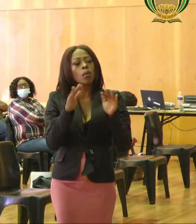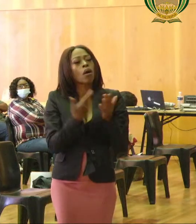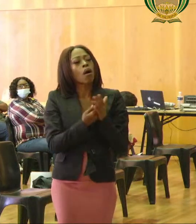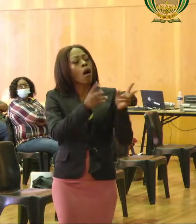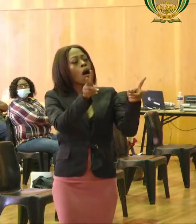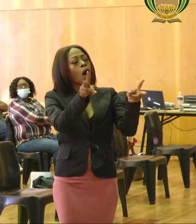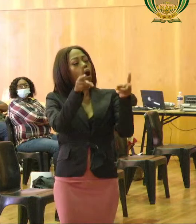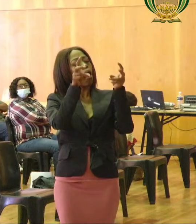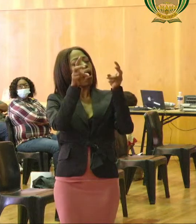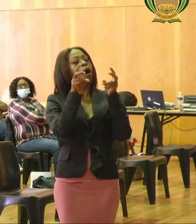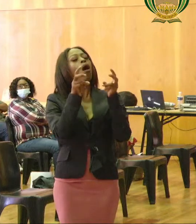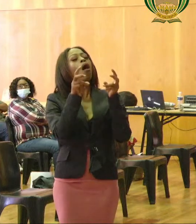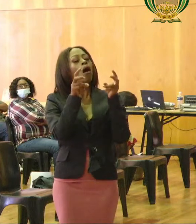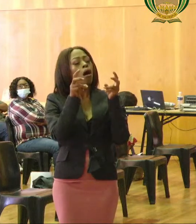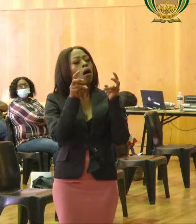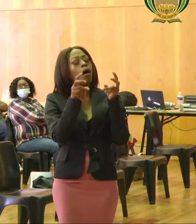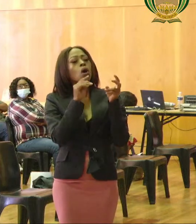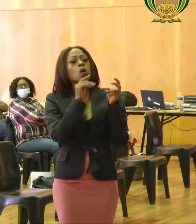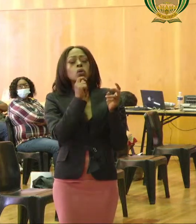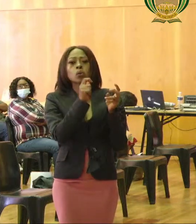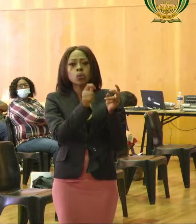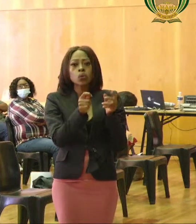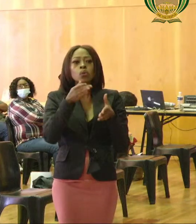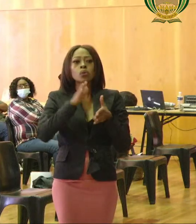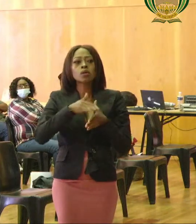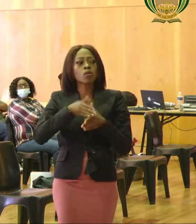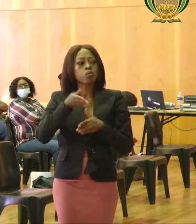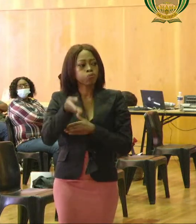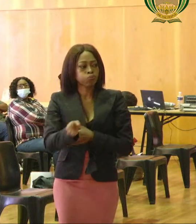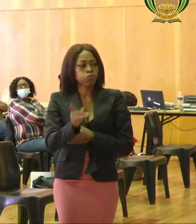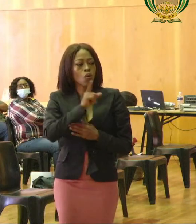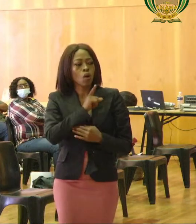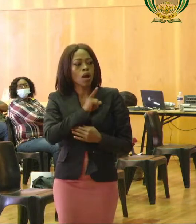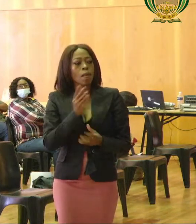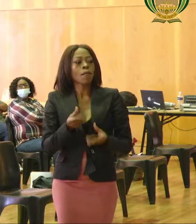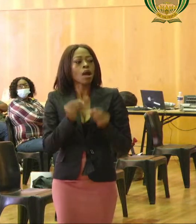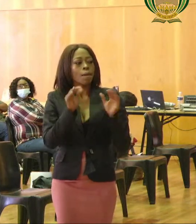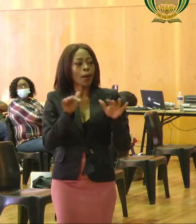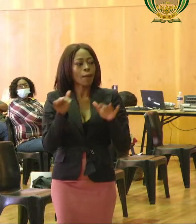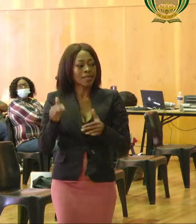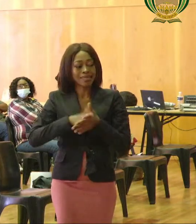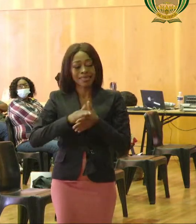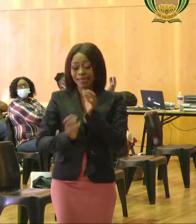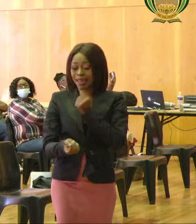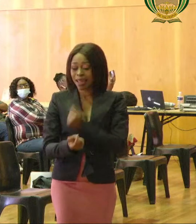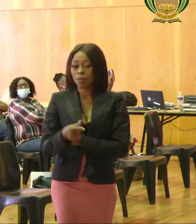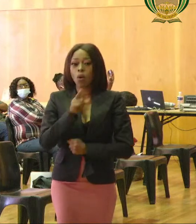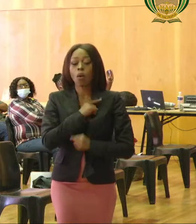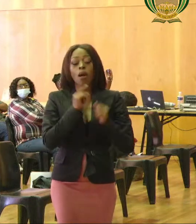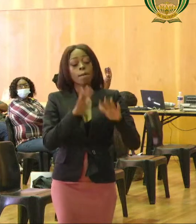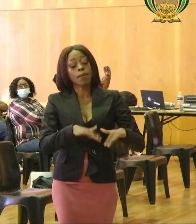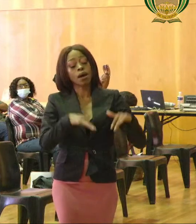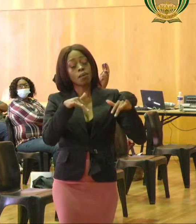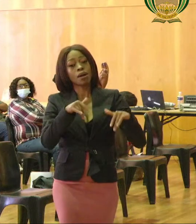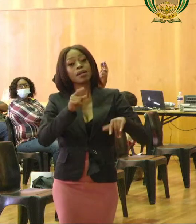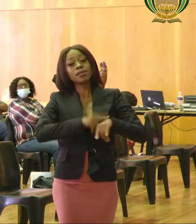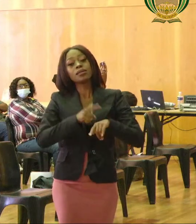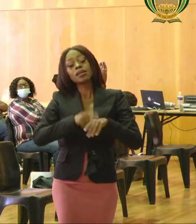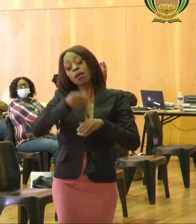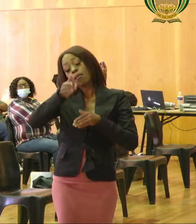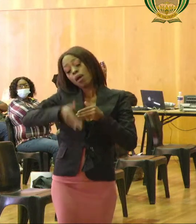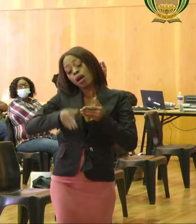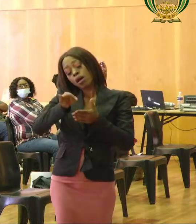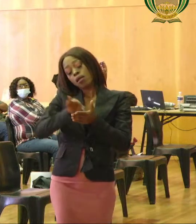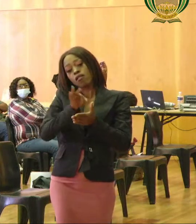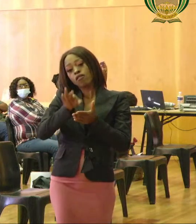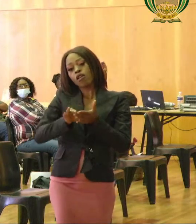no iyona nto ibangela into yoba makubekho abantu abangothuzimele. Yenziwa yintoni? Yinto yoba ipalamente ugqitywa kwayo uvotelwa